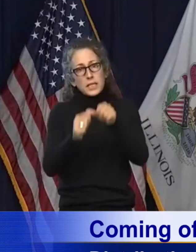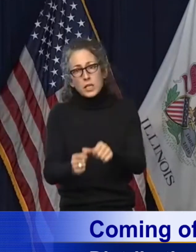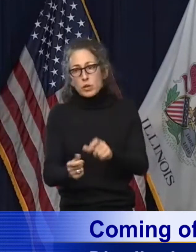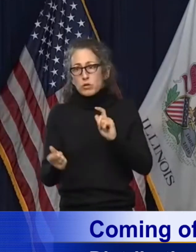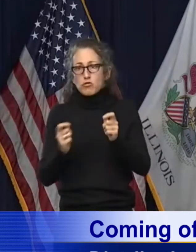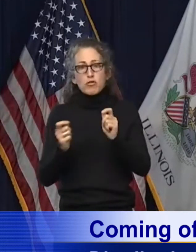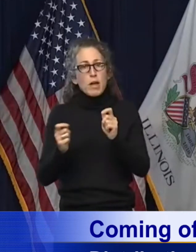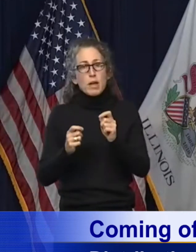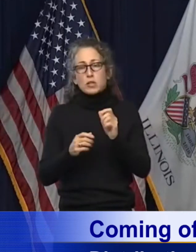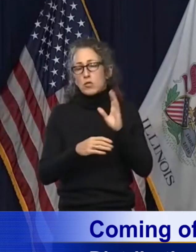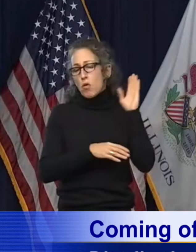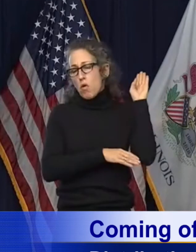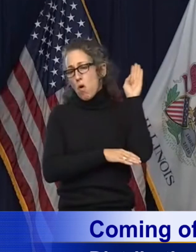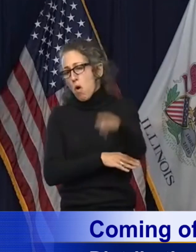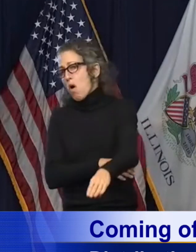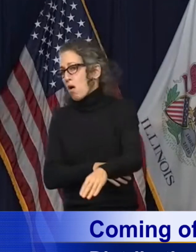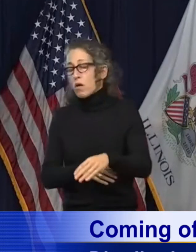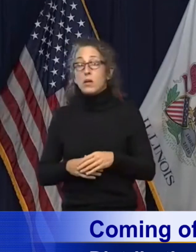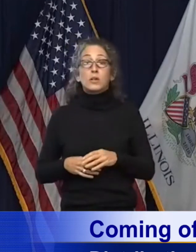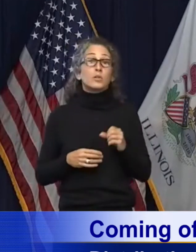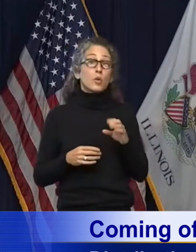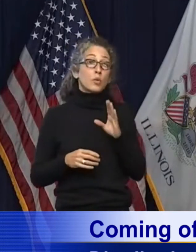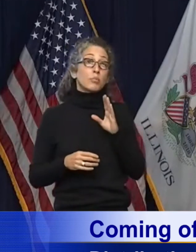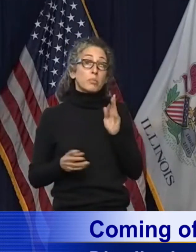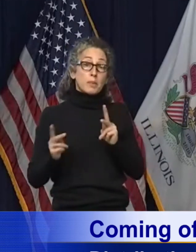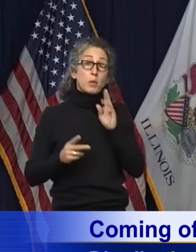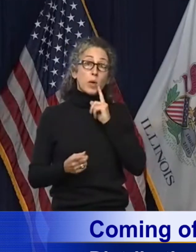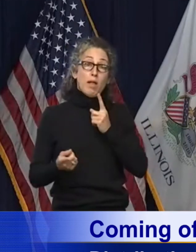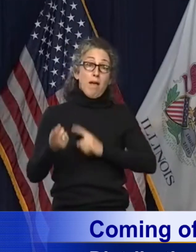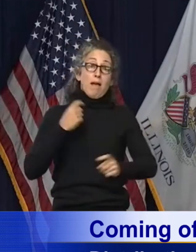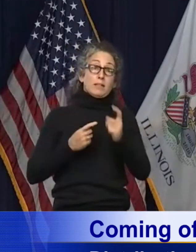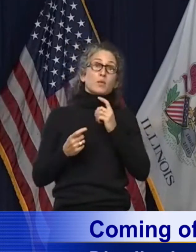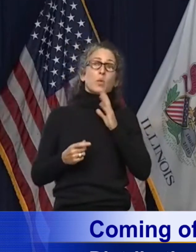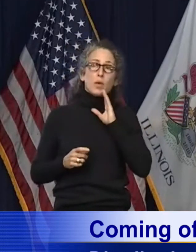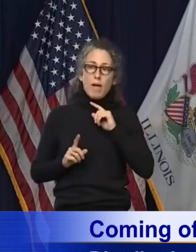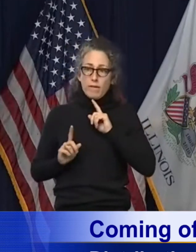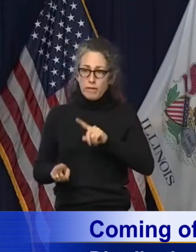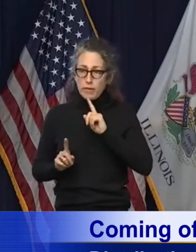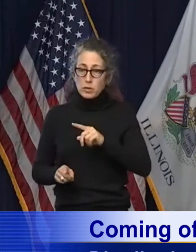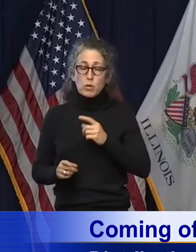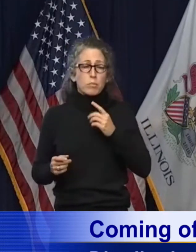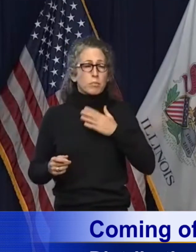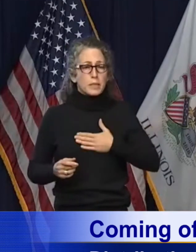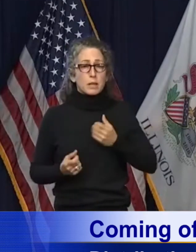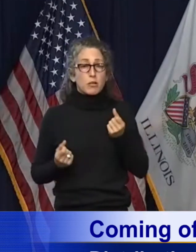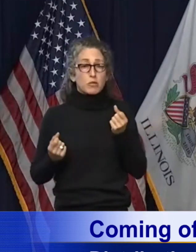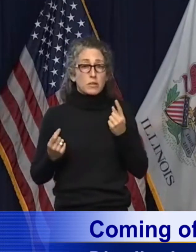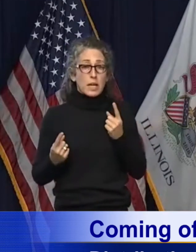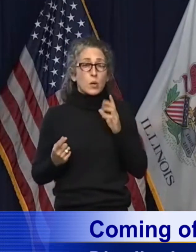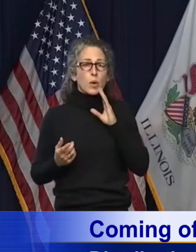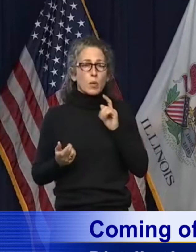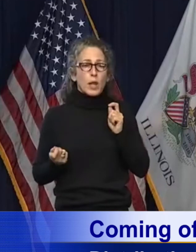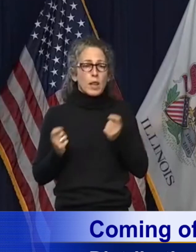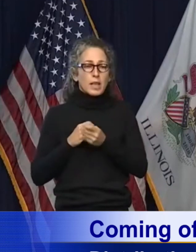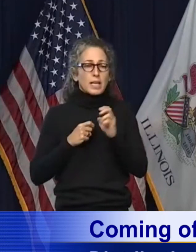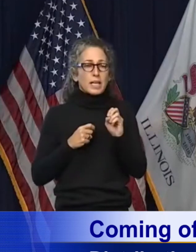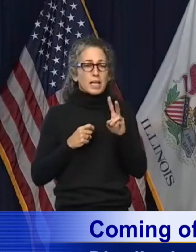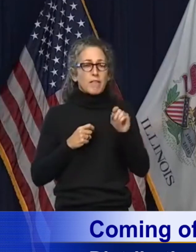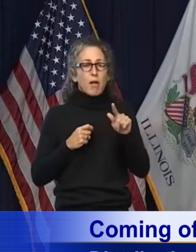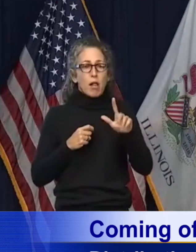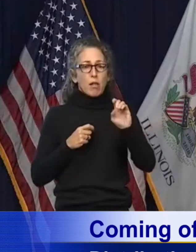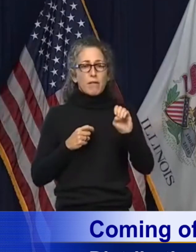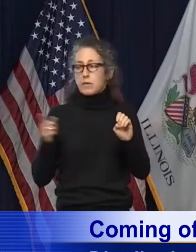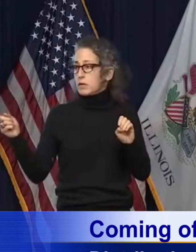we understand that people have questions and we'll continue to answer them, but please understand that we're continuing continuing to evolve as we move through this All right, process. this will be the last